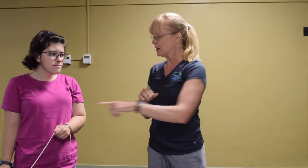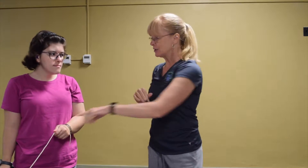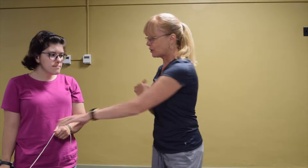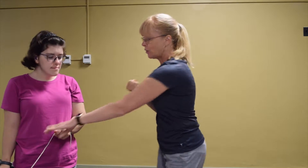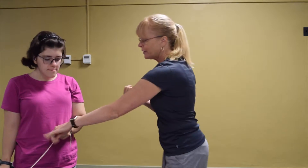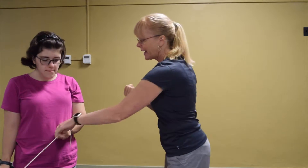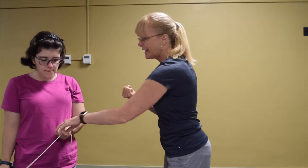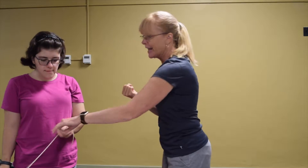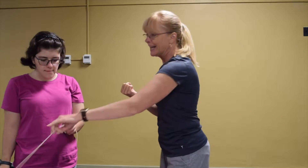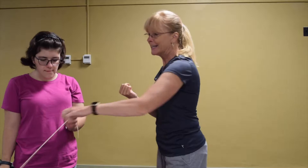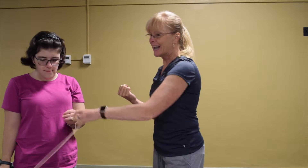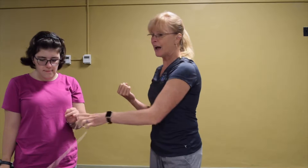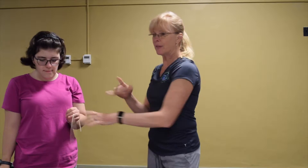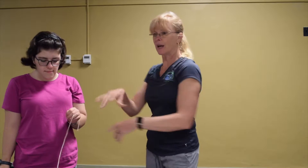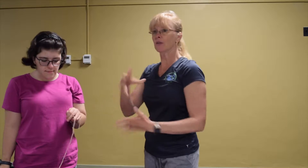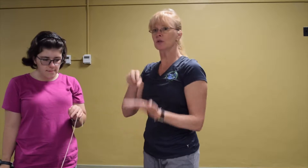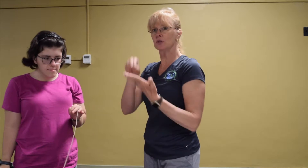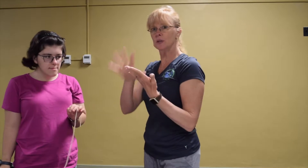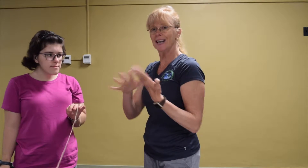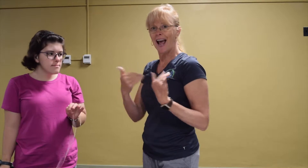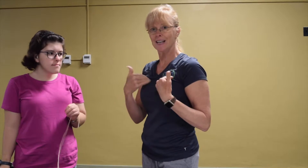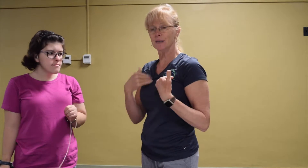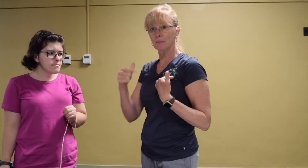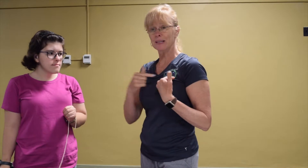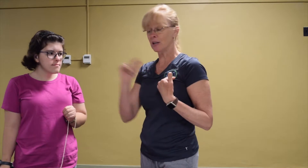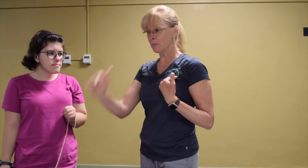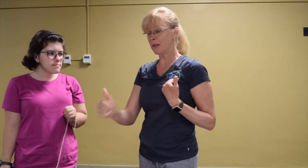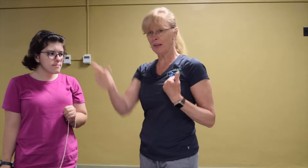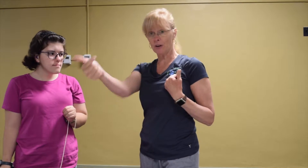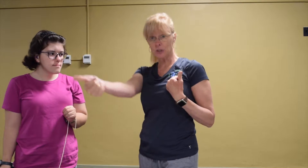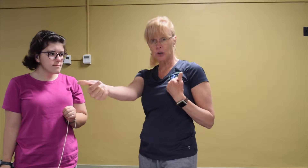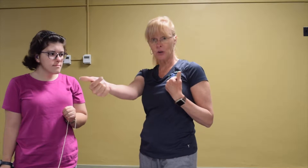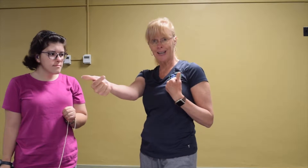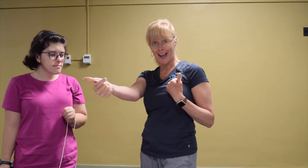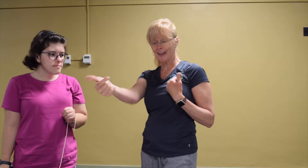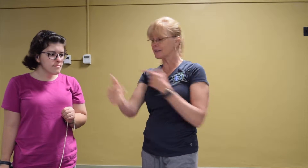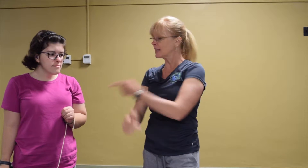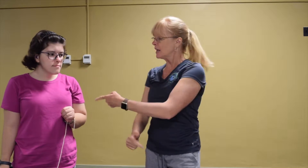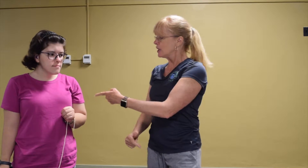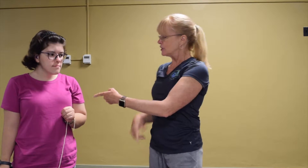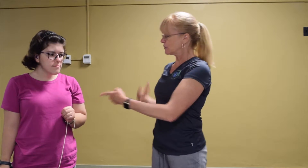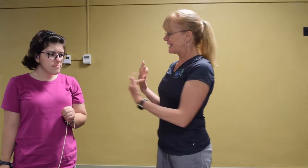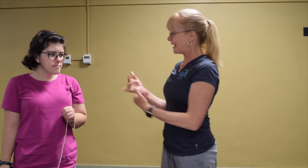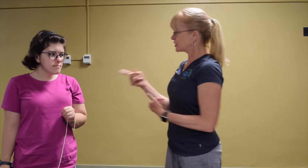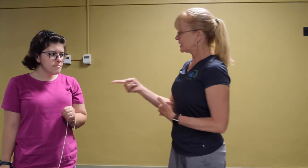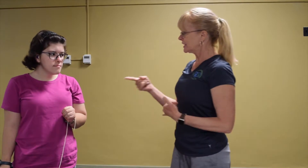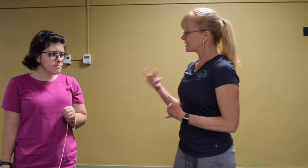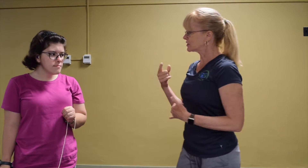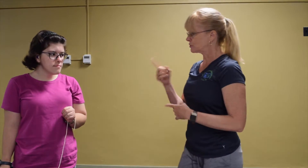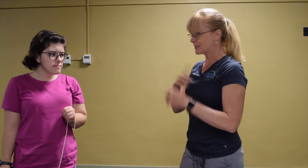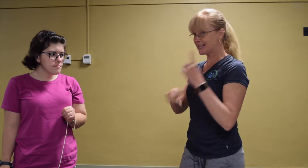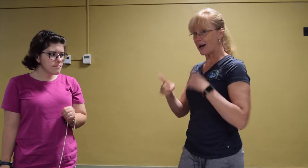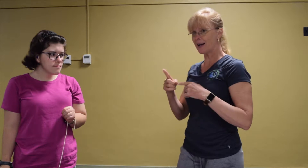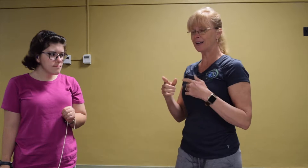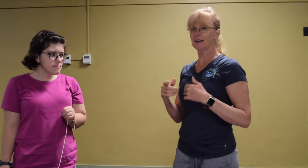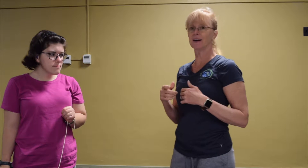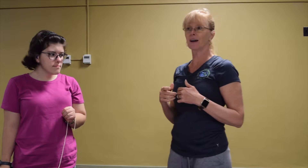So hold that. Now the other student has it, meaning it'll be their turn next. So now she gets to sign